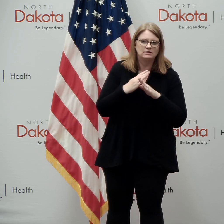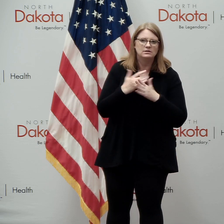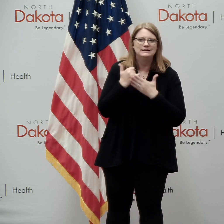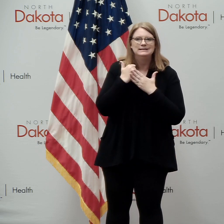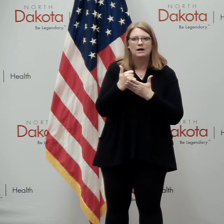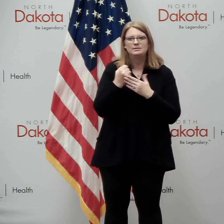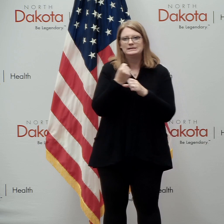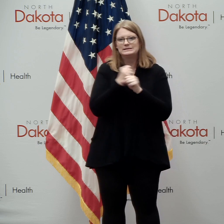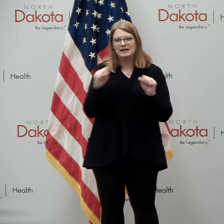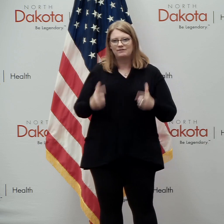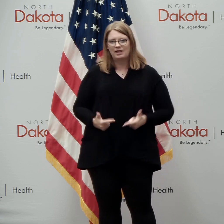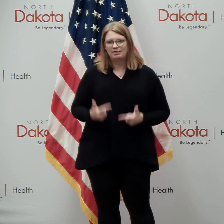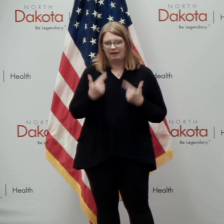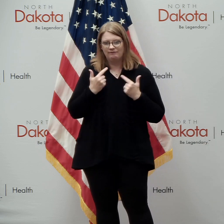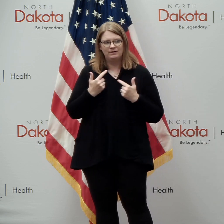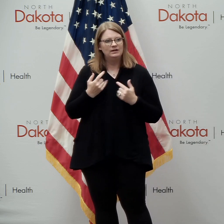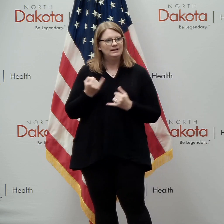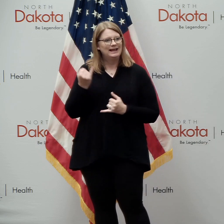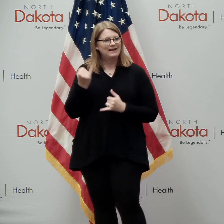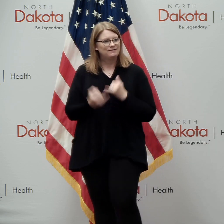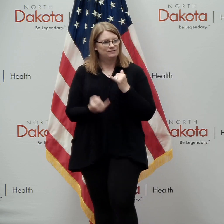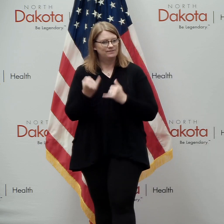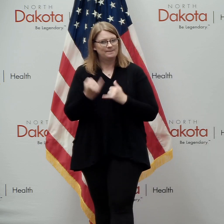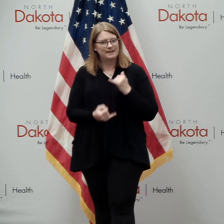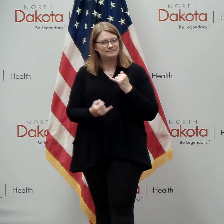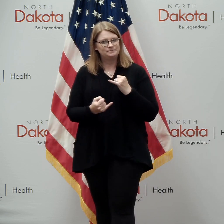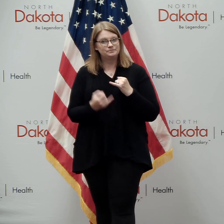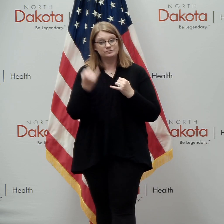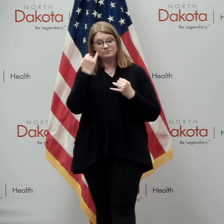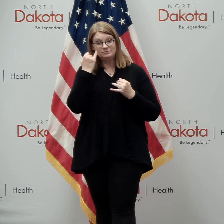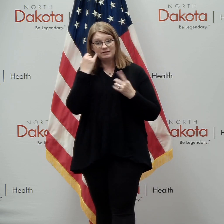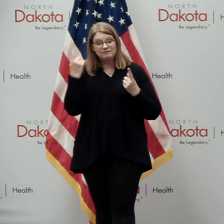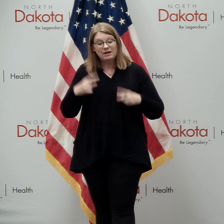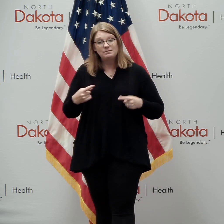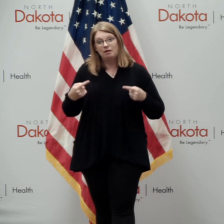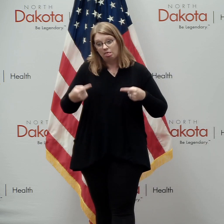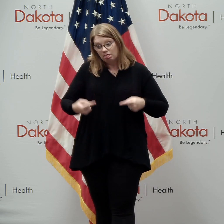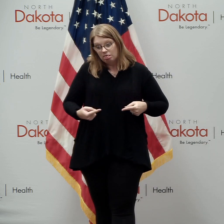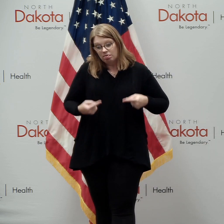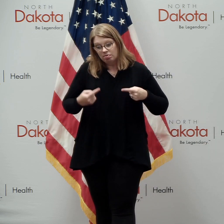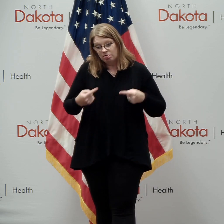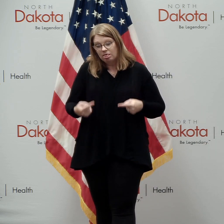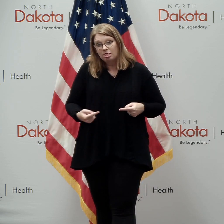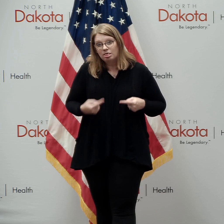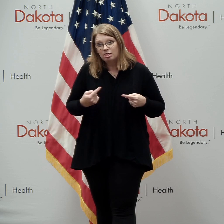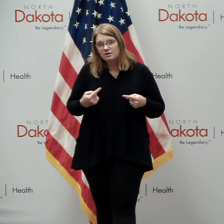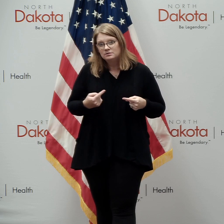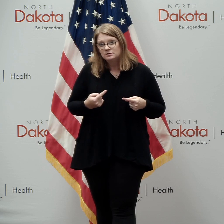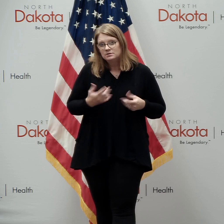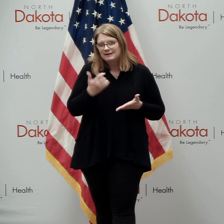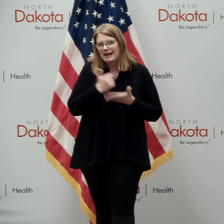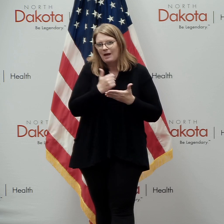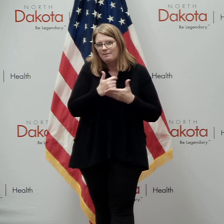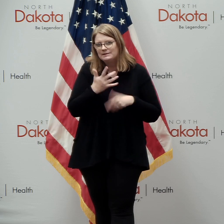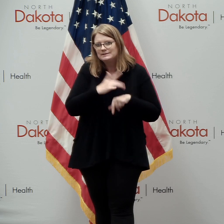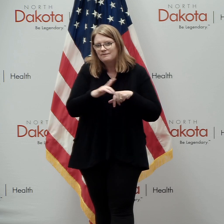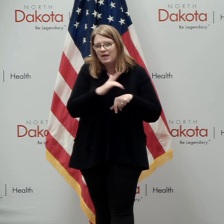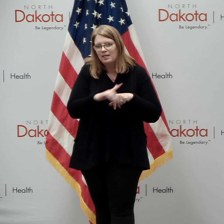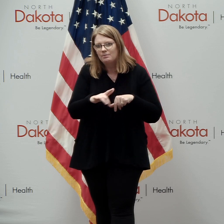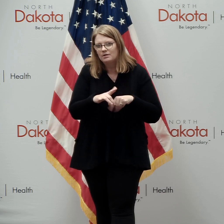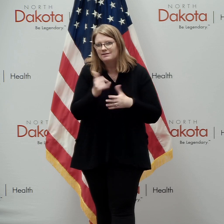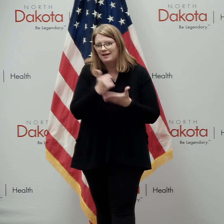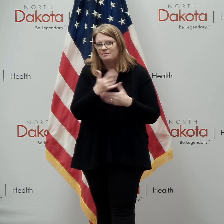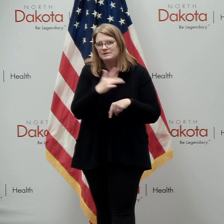that life. And lastly, again, if you're struggling with addiction or know that help is available, there's many forms of